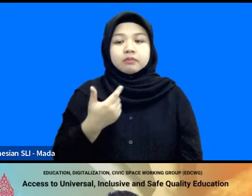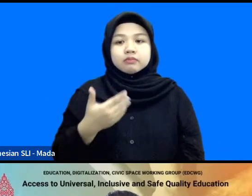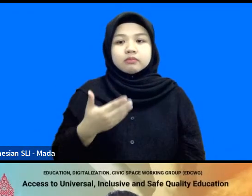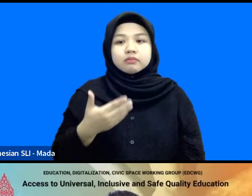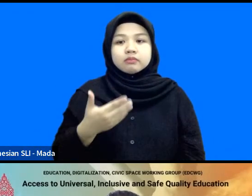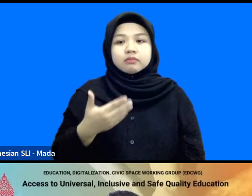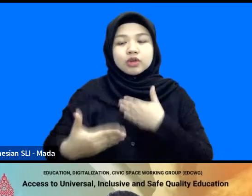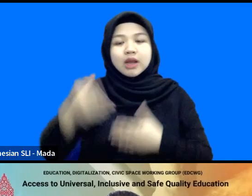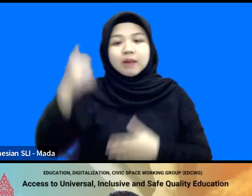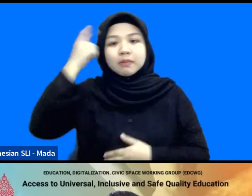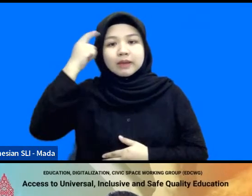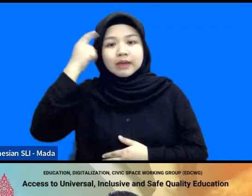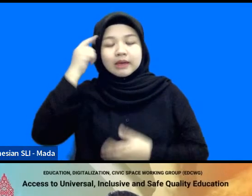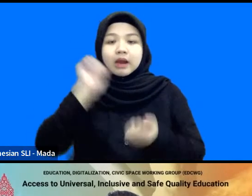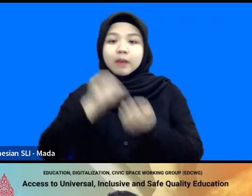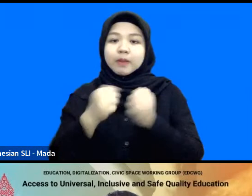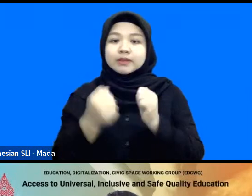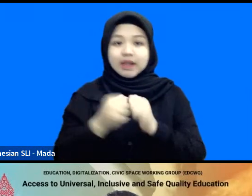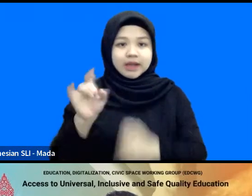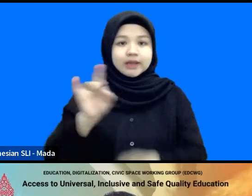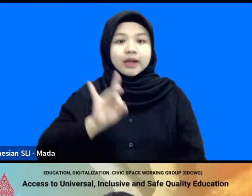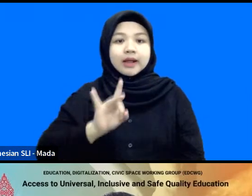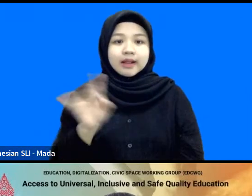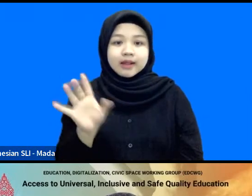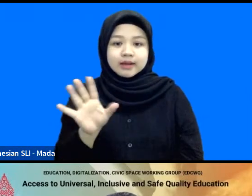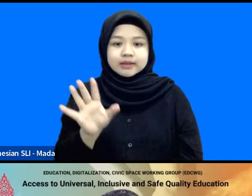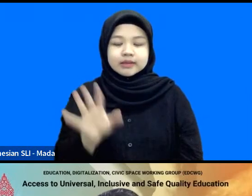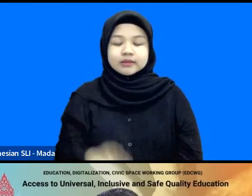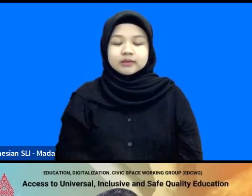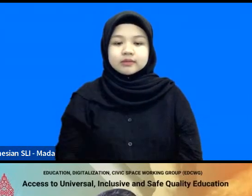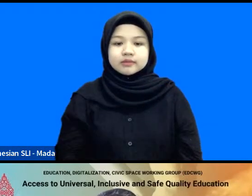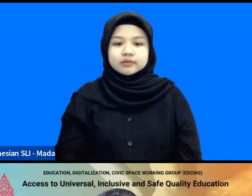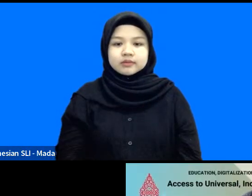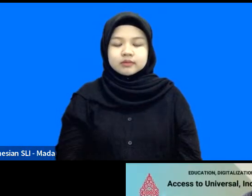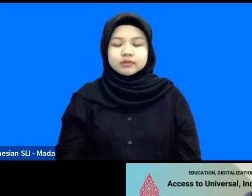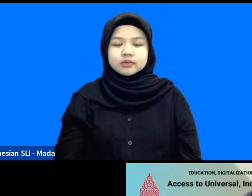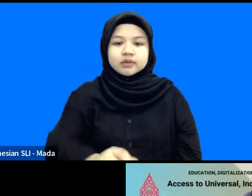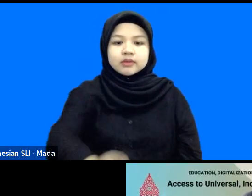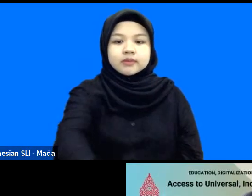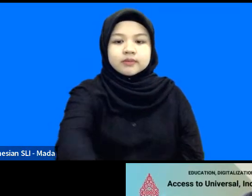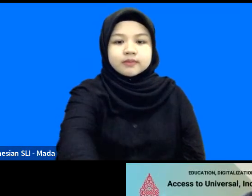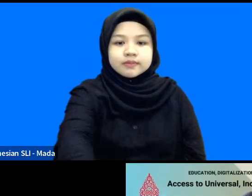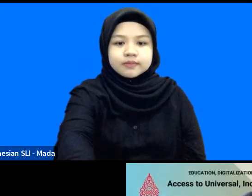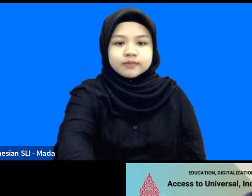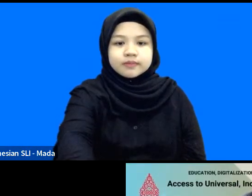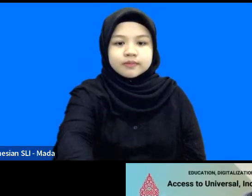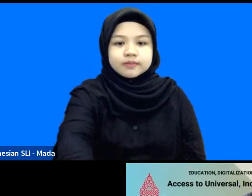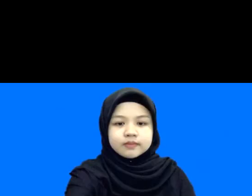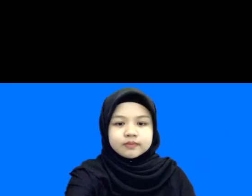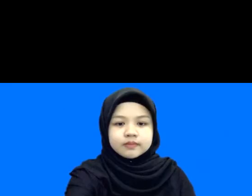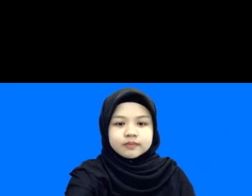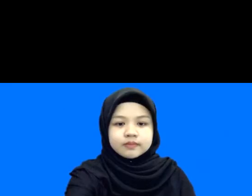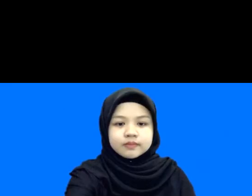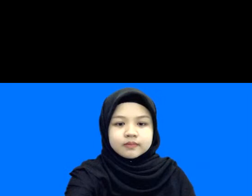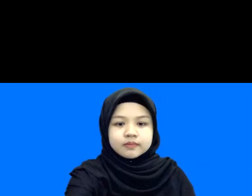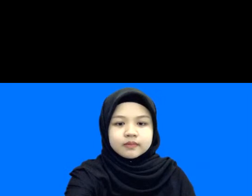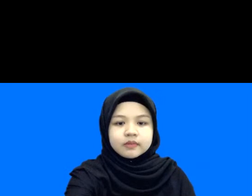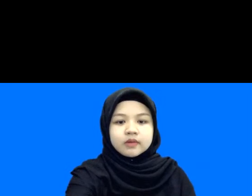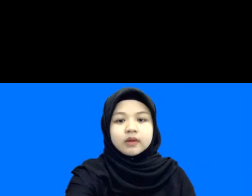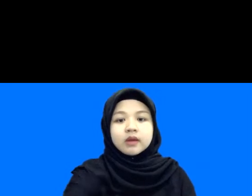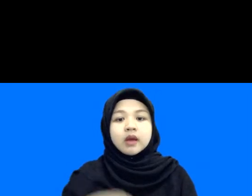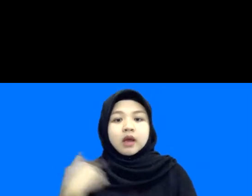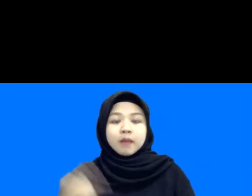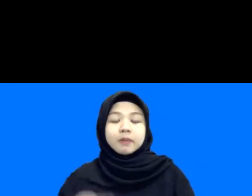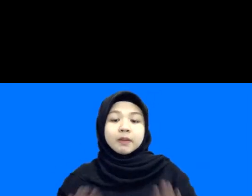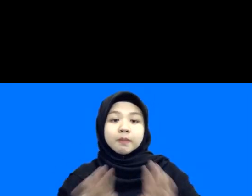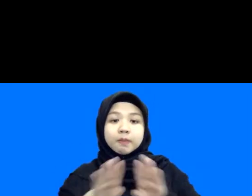So I'm still opening the floor for the audience here if you would like to unmute your mic or ask your questions on the chat box. But